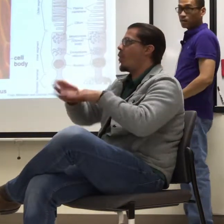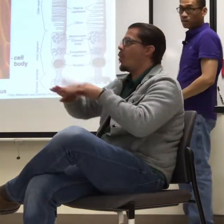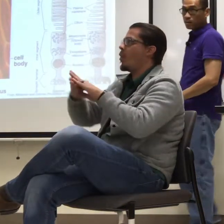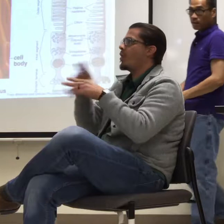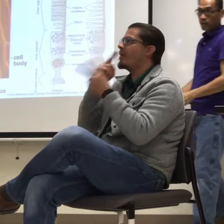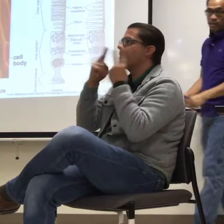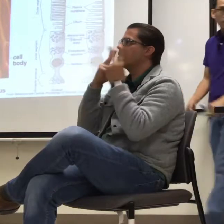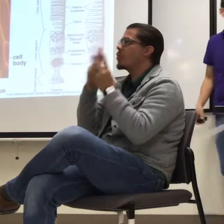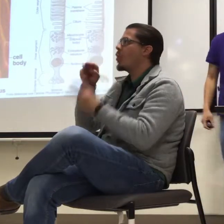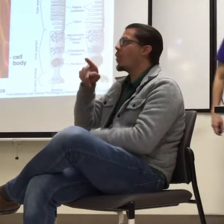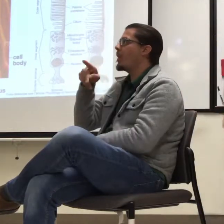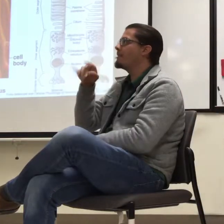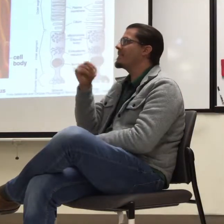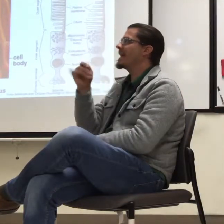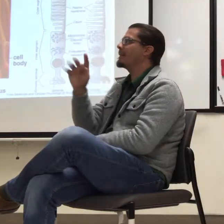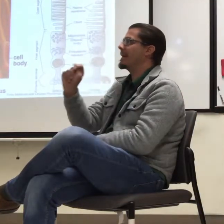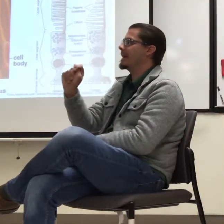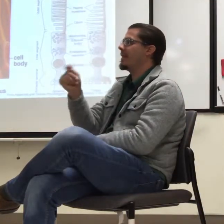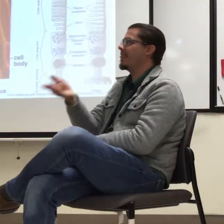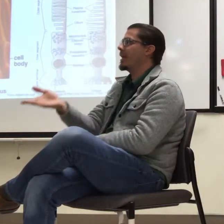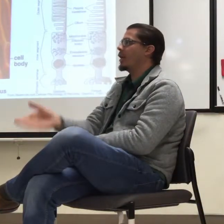is there. Okay.